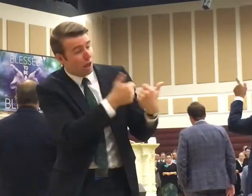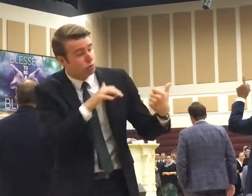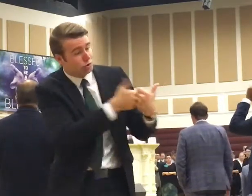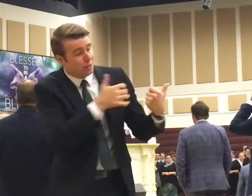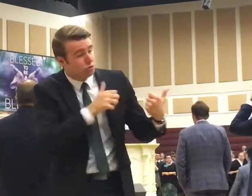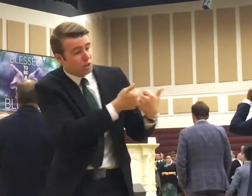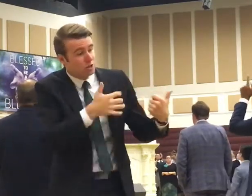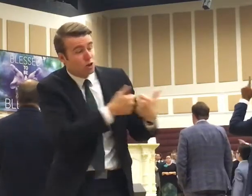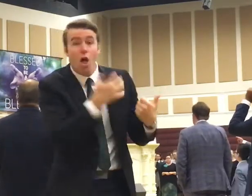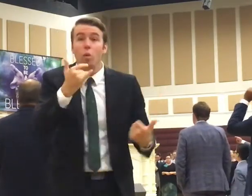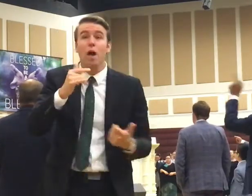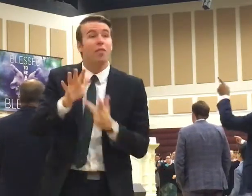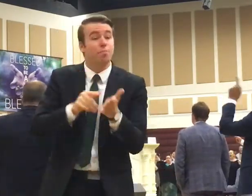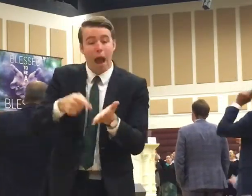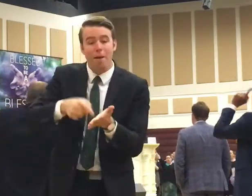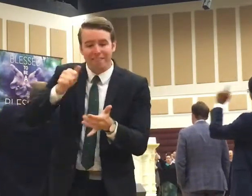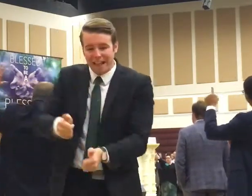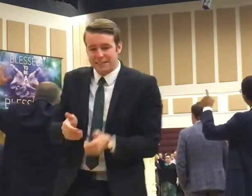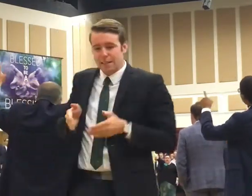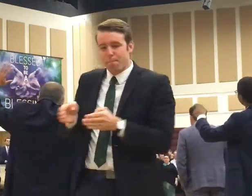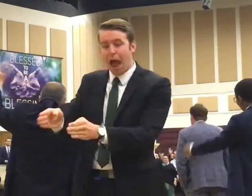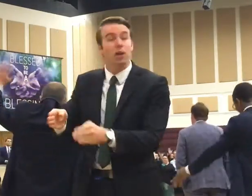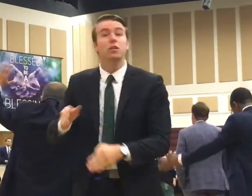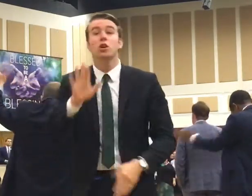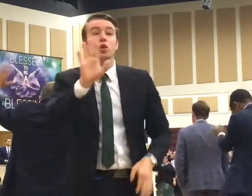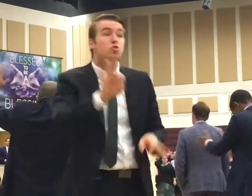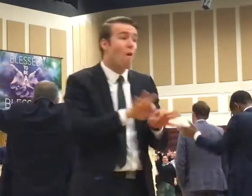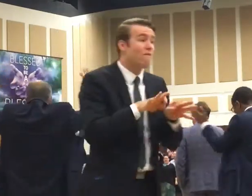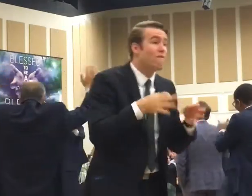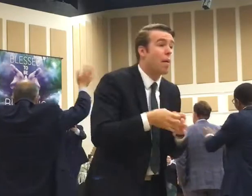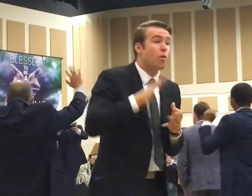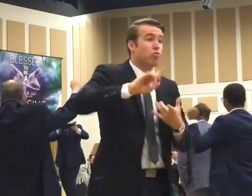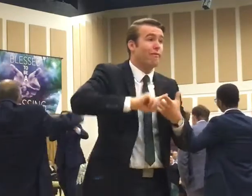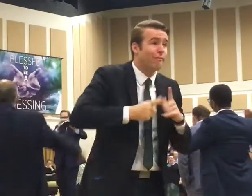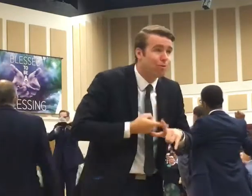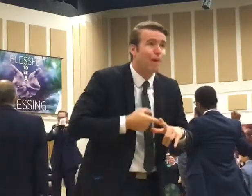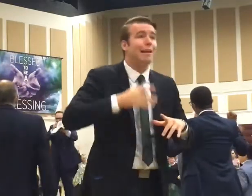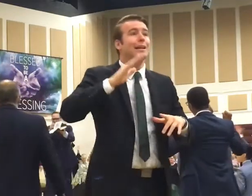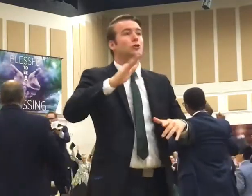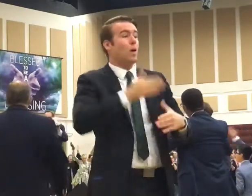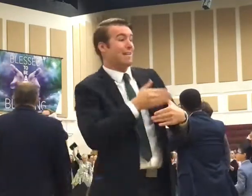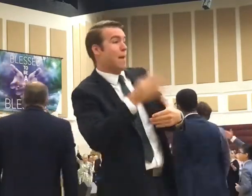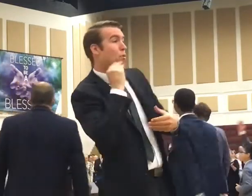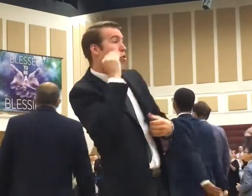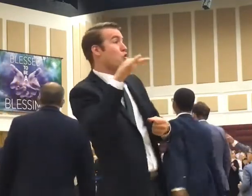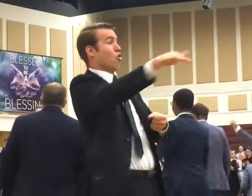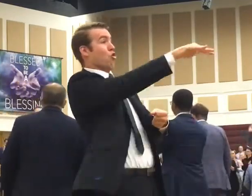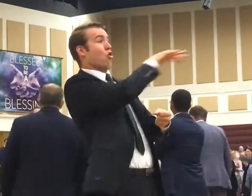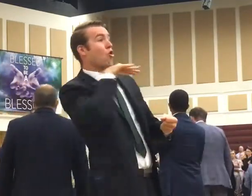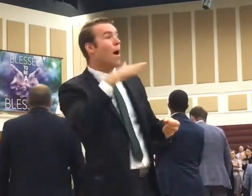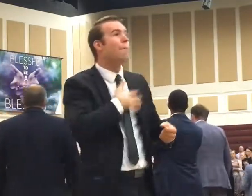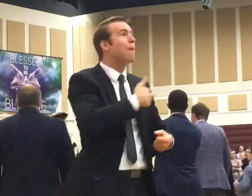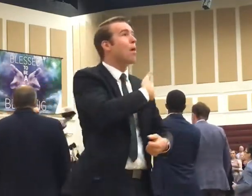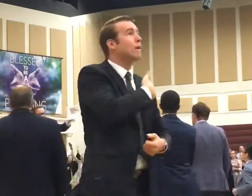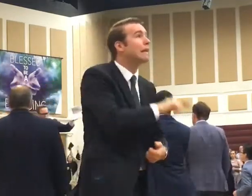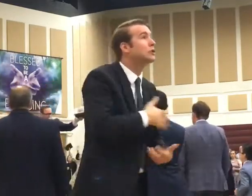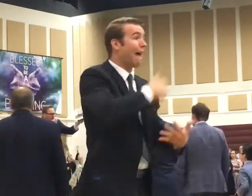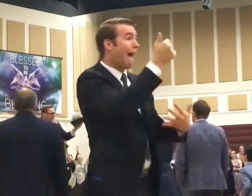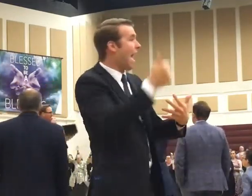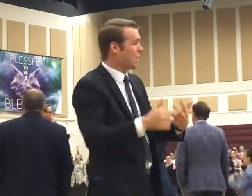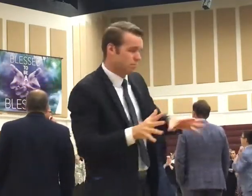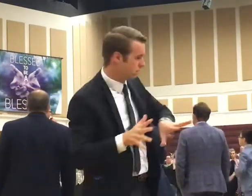this book is the pattern, not your family, not your friend, not your neighborhood, not your religion.